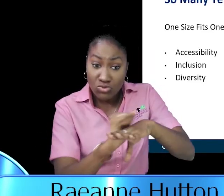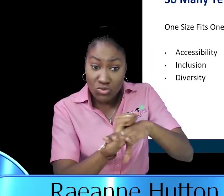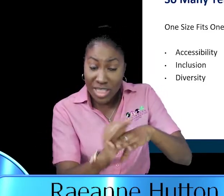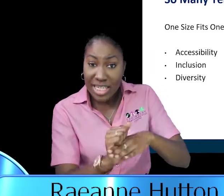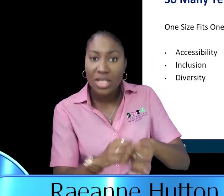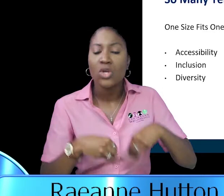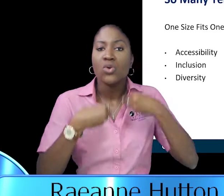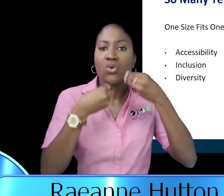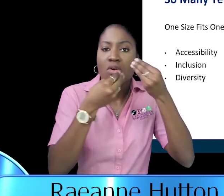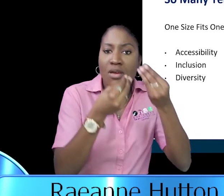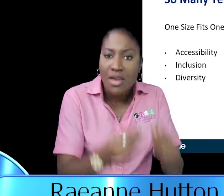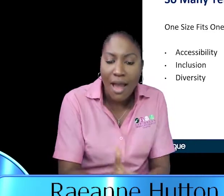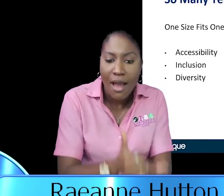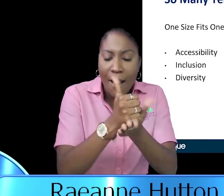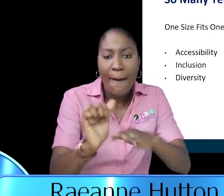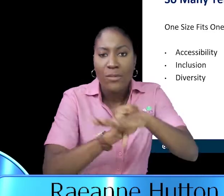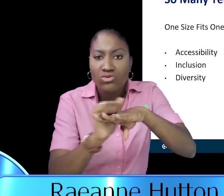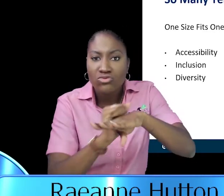can, learn the material.